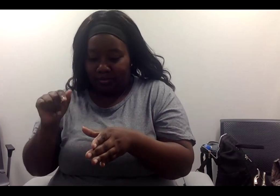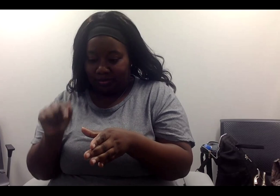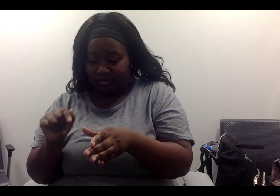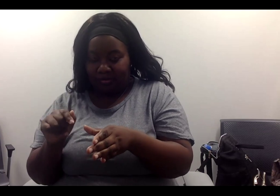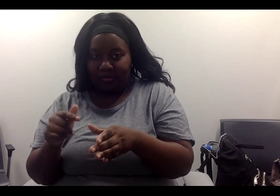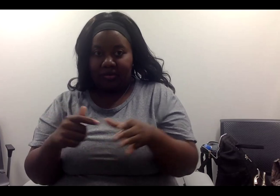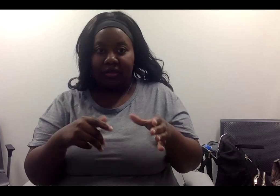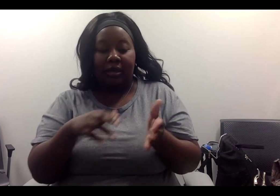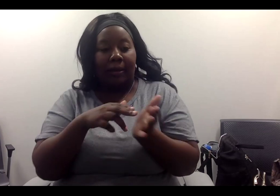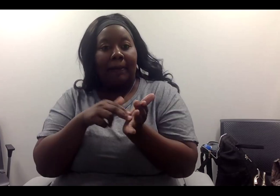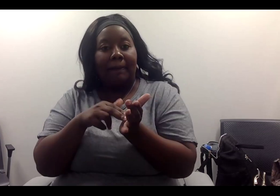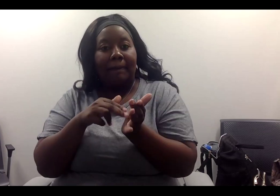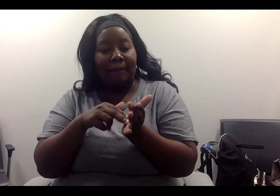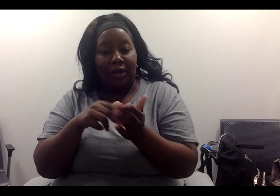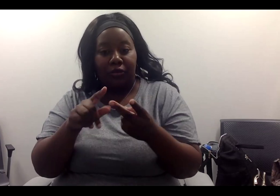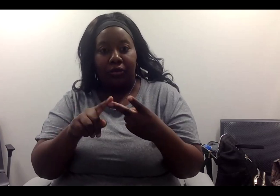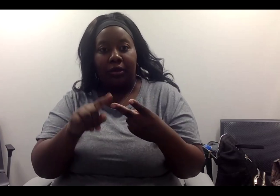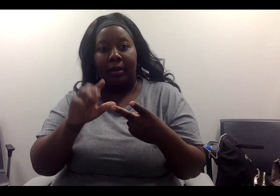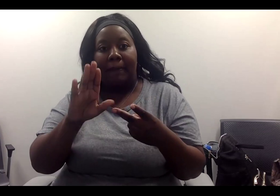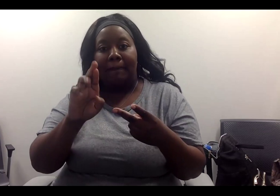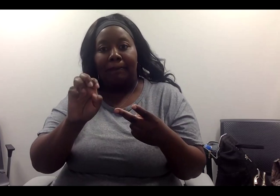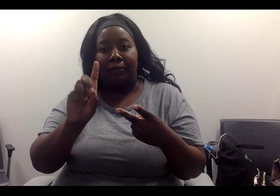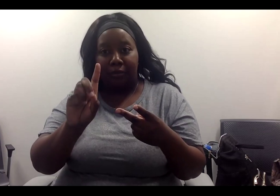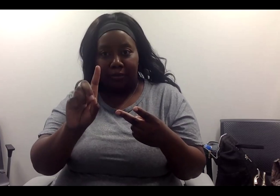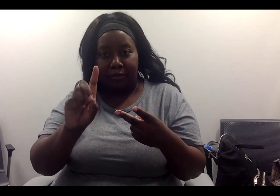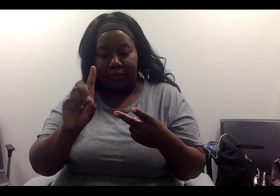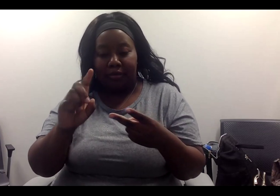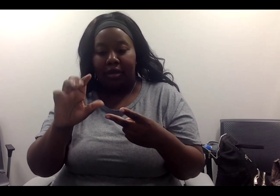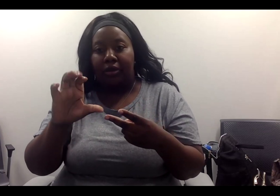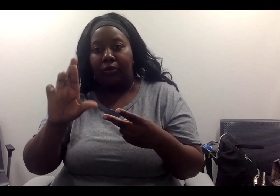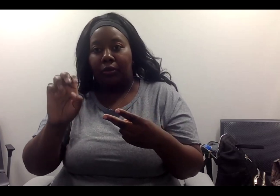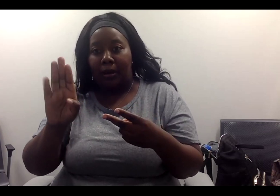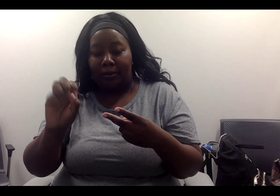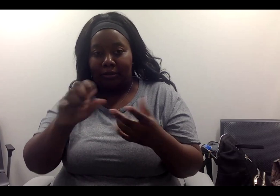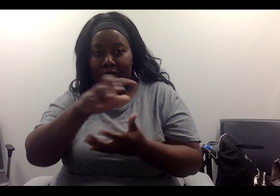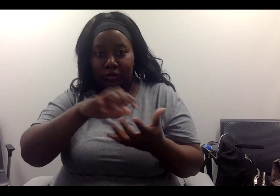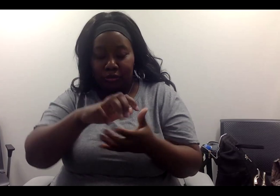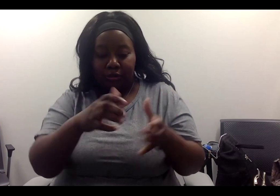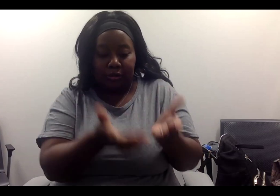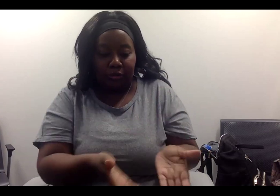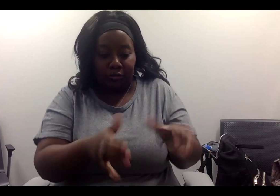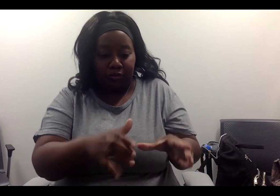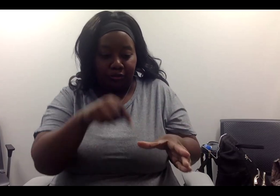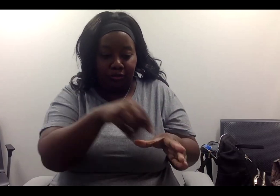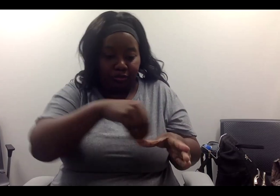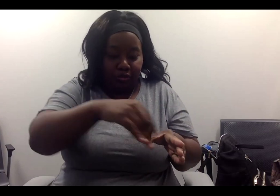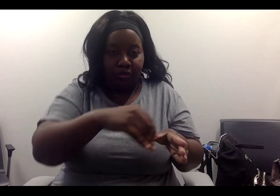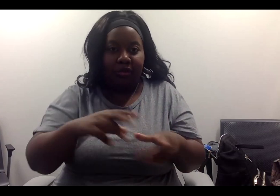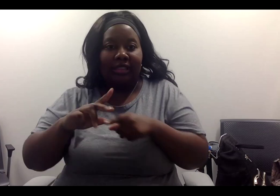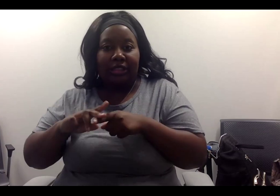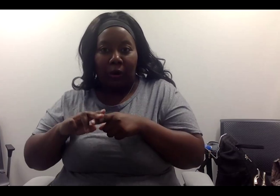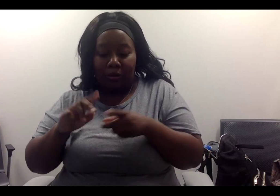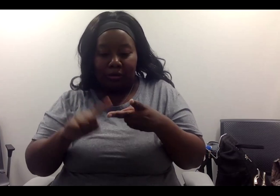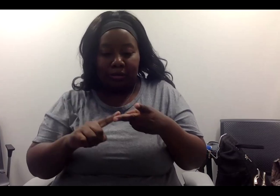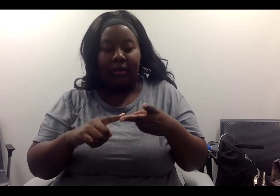go ahead and mix up our buttered breadcrumbs. And all we need to do for that is add a little bit of salt to our breadcrumbs, along with lots of melted